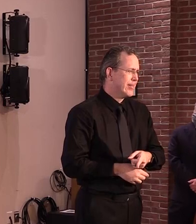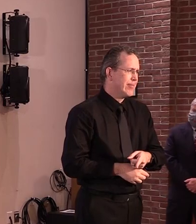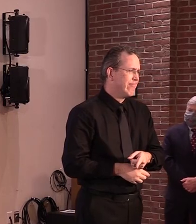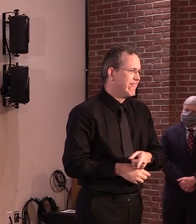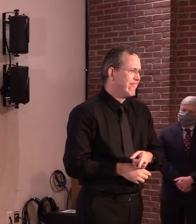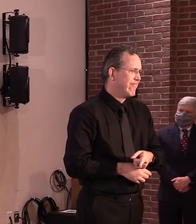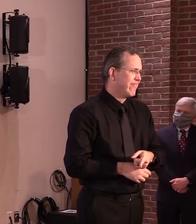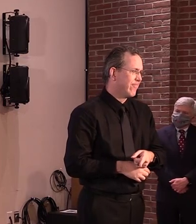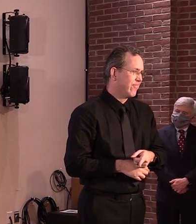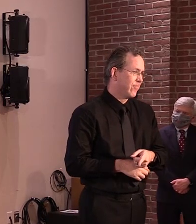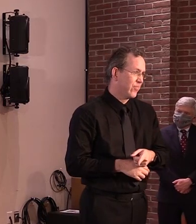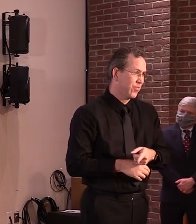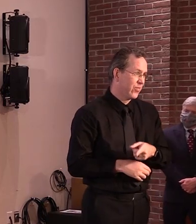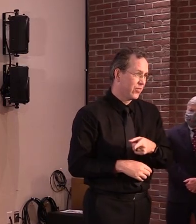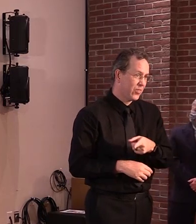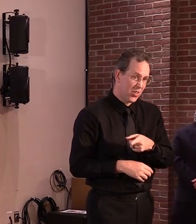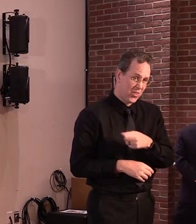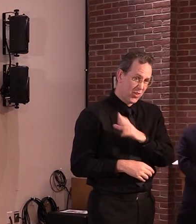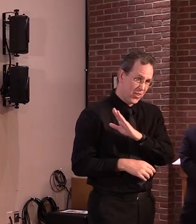don't?